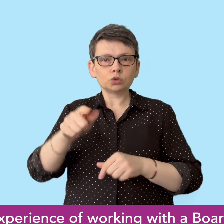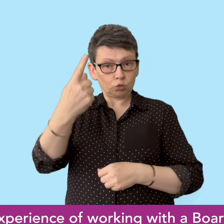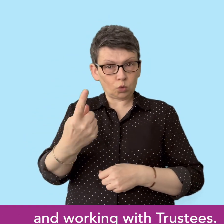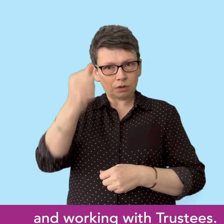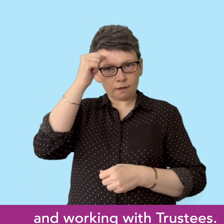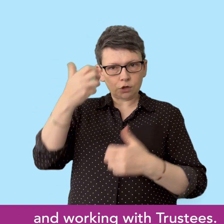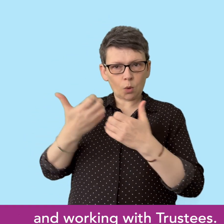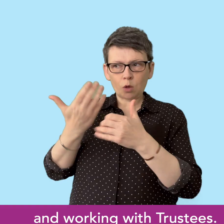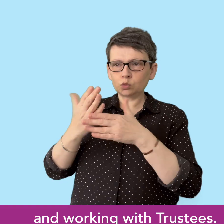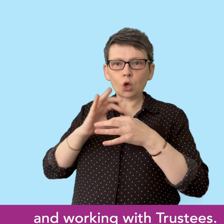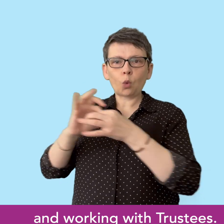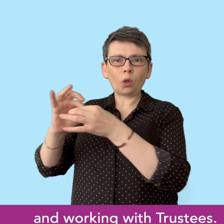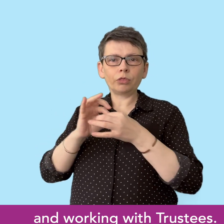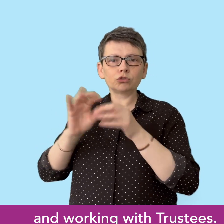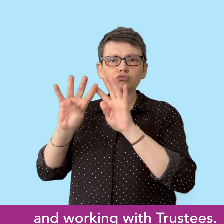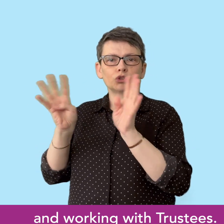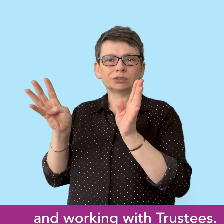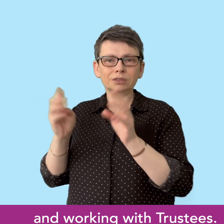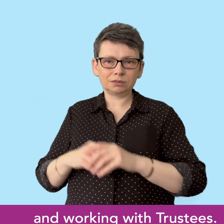and working with trustees.